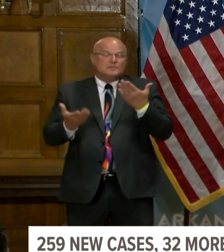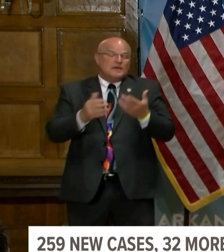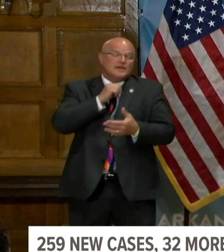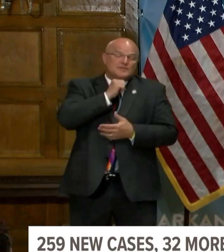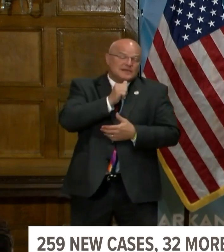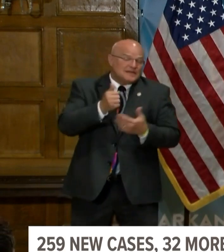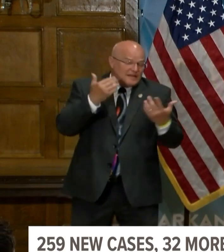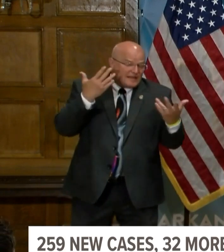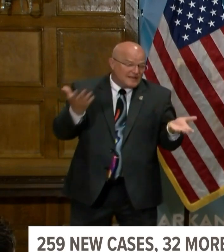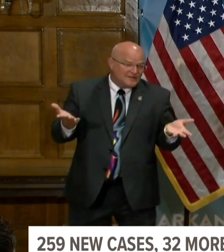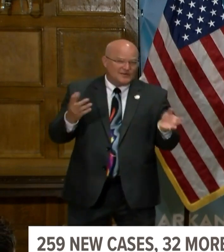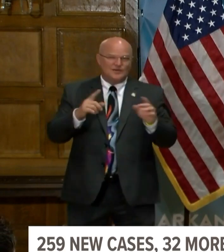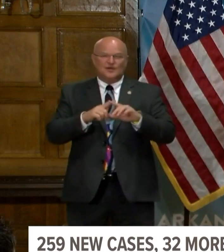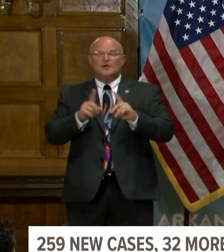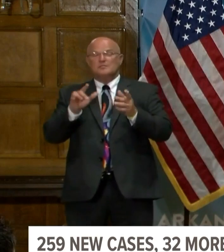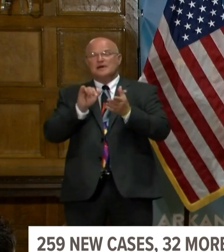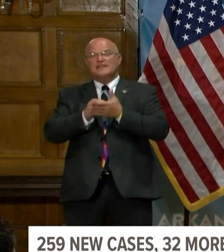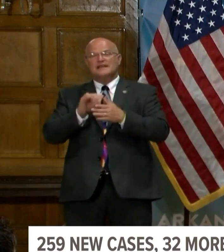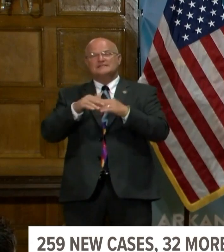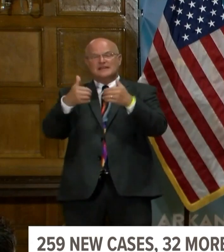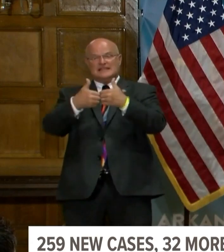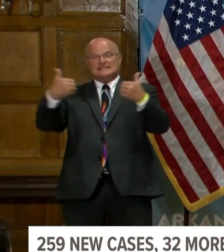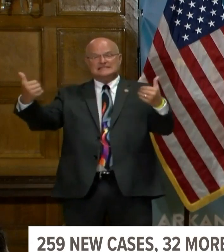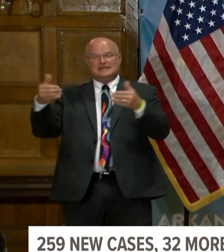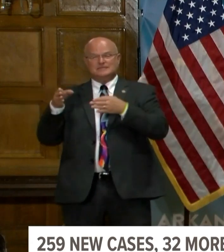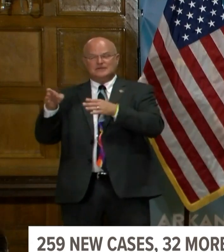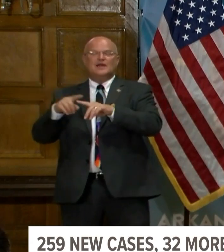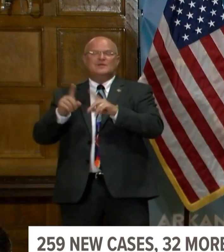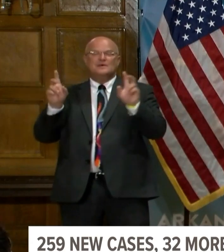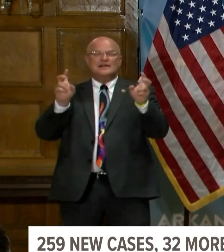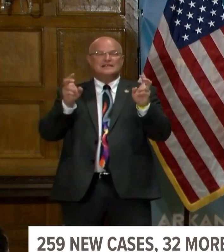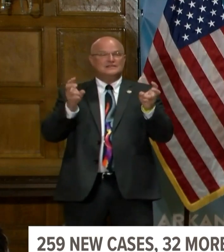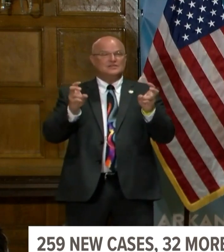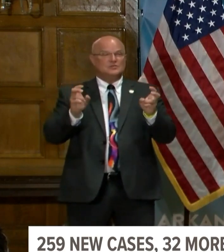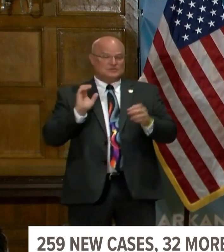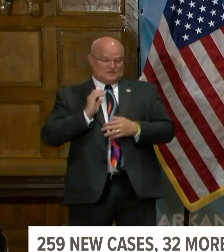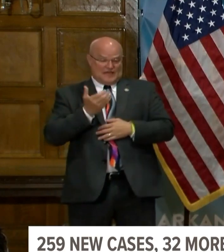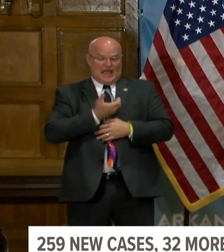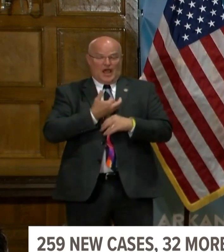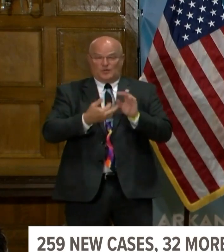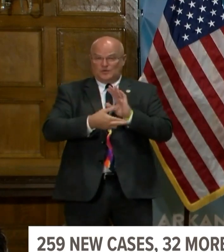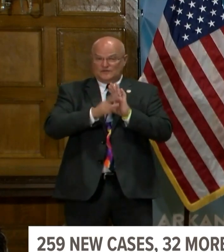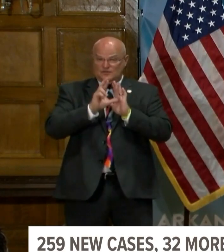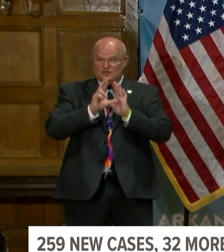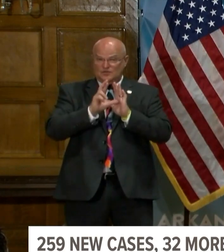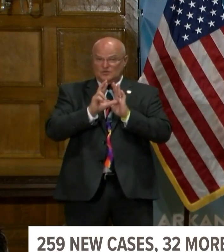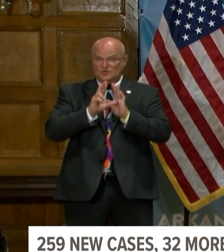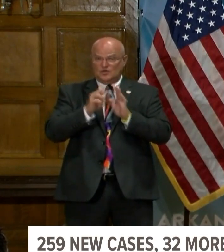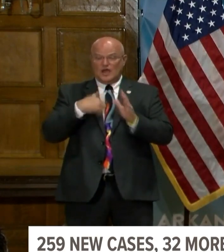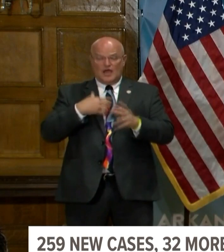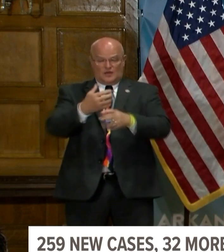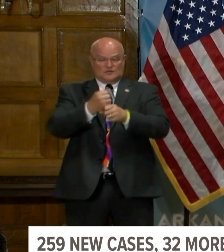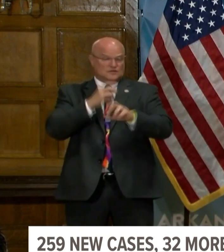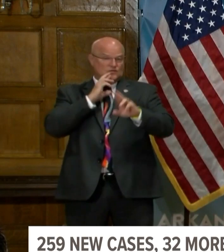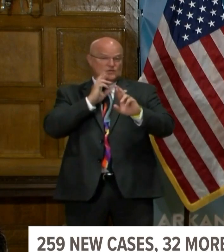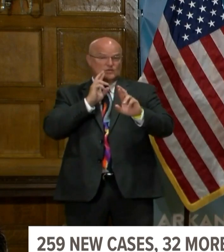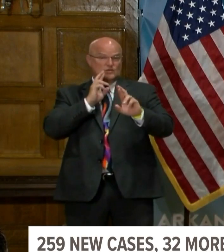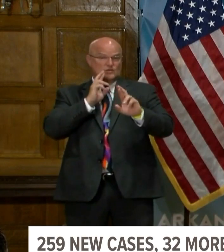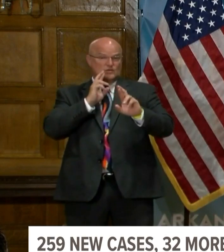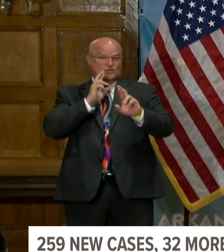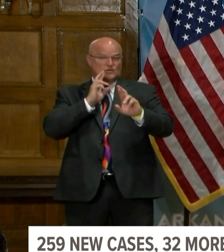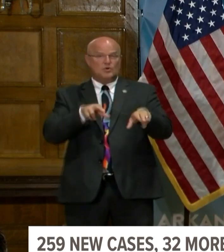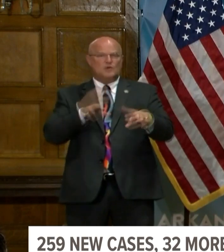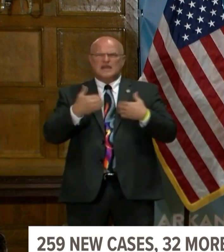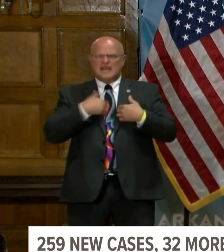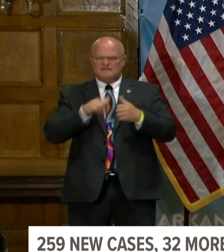may not learn something. So that's on a separate track. But in terms of our review on that, I've received a report. I